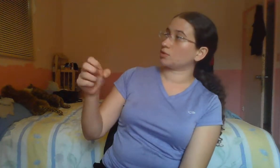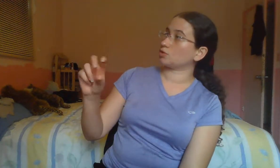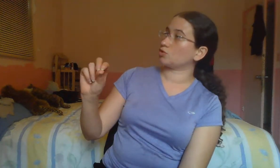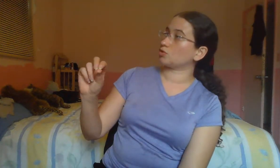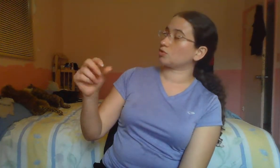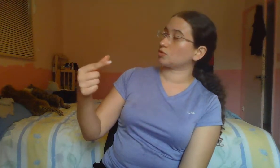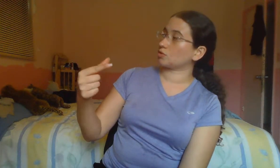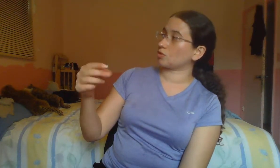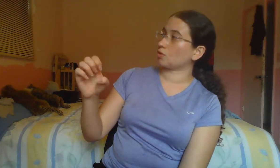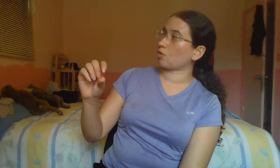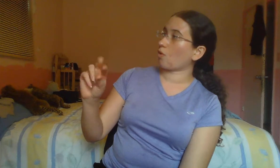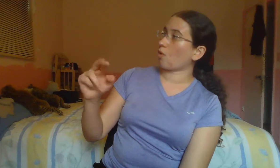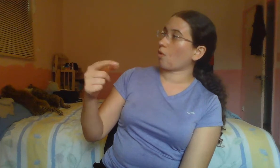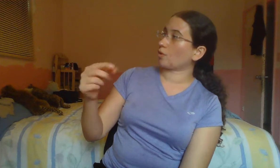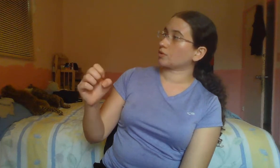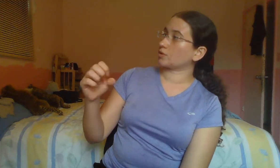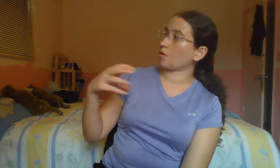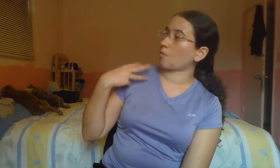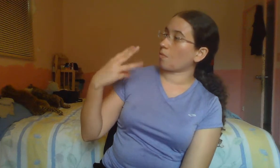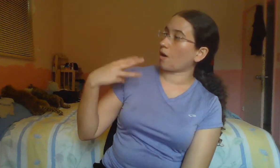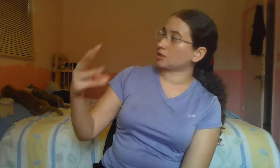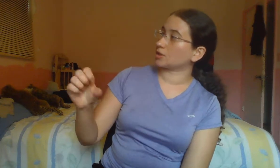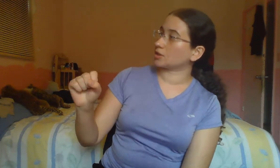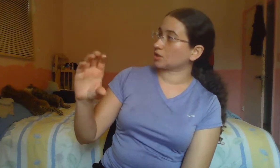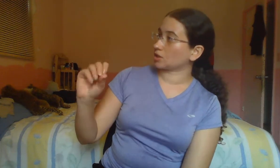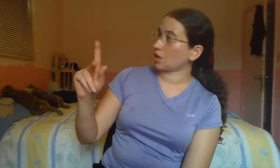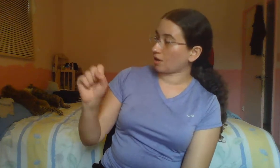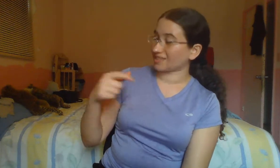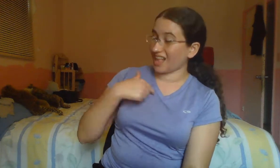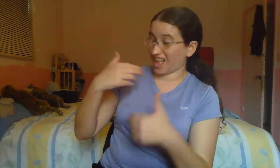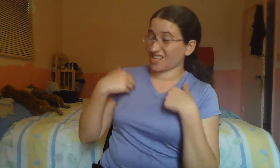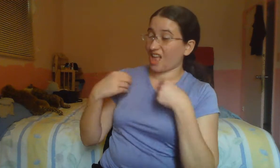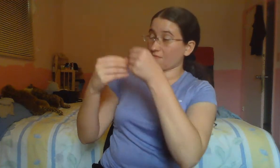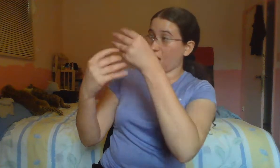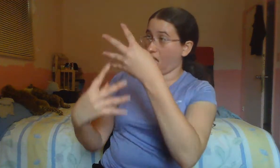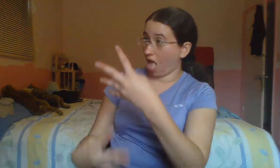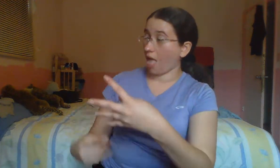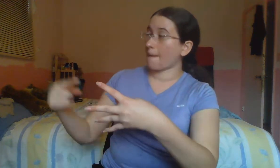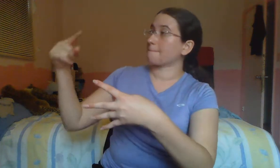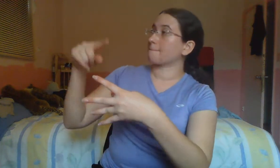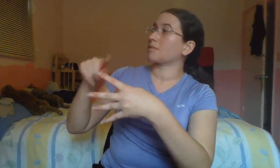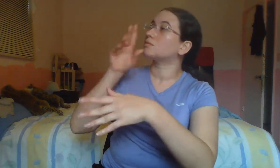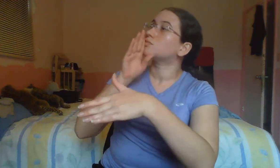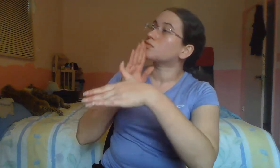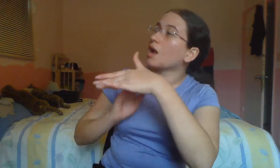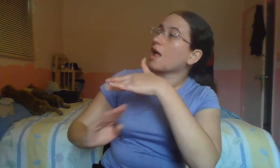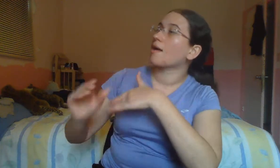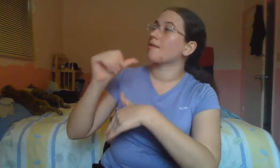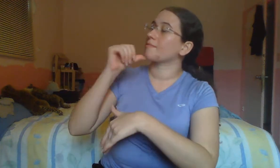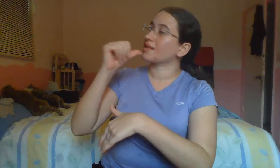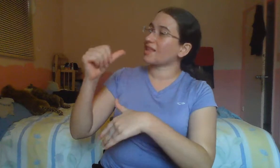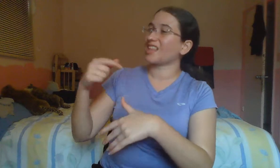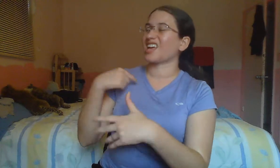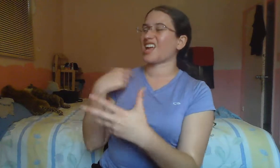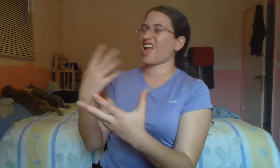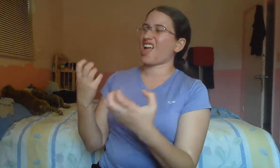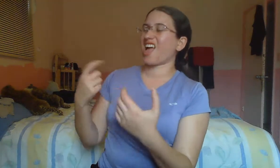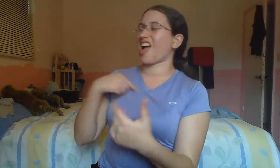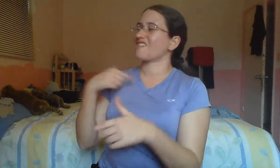I had a bunch from like he was humble because he saved pigs without bragging about it. Okay, so you remember looking back at